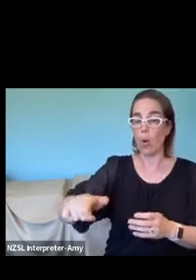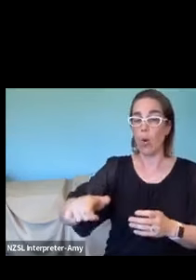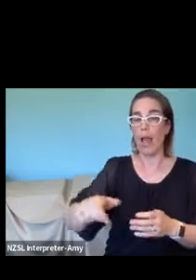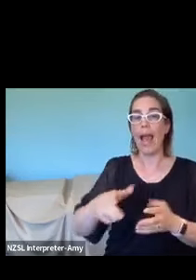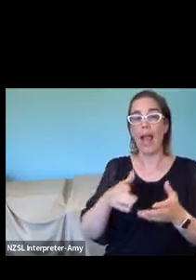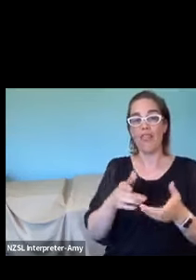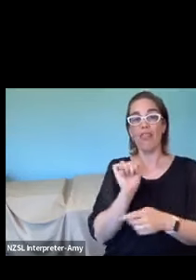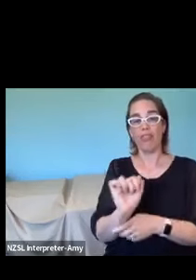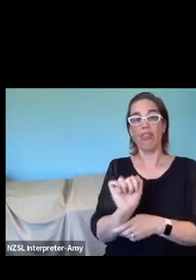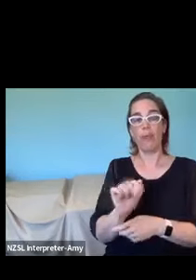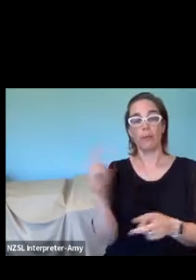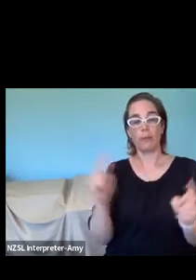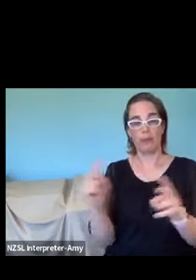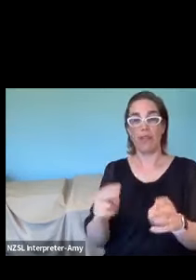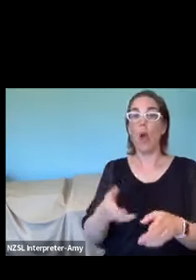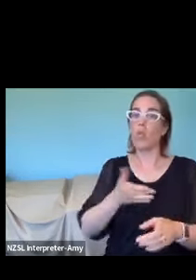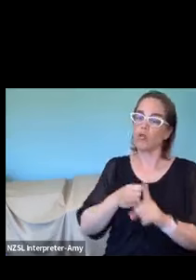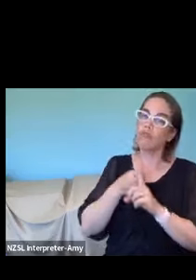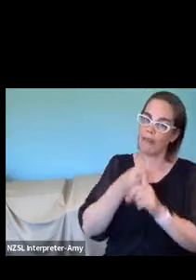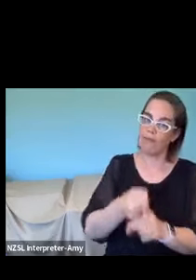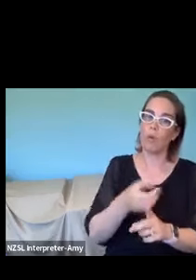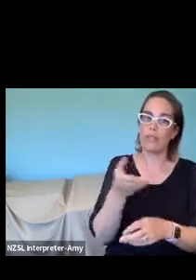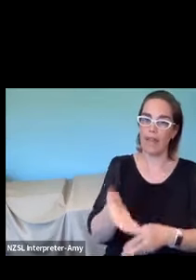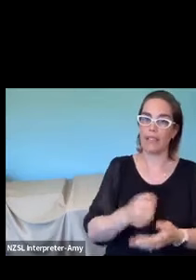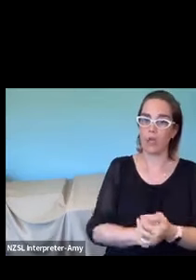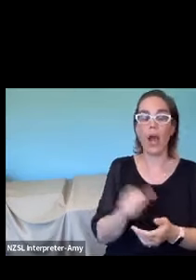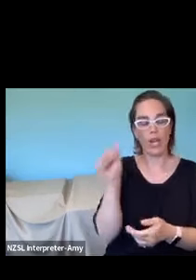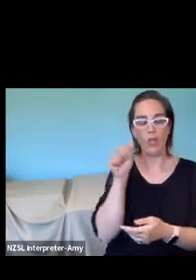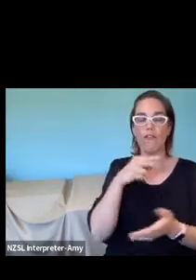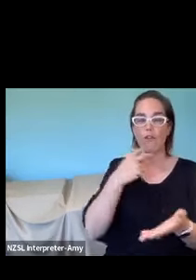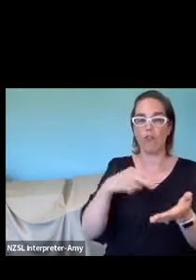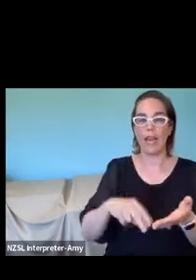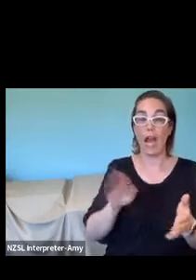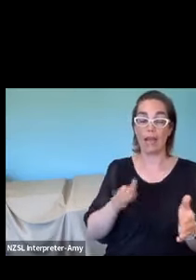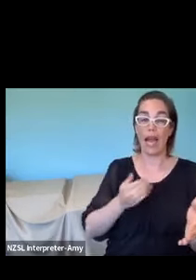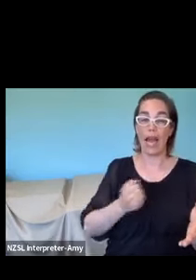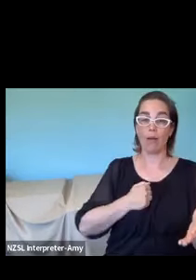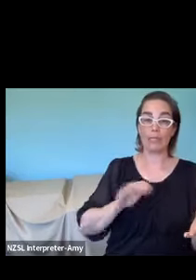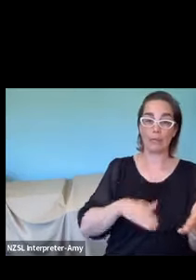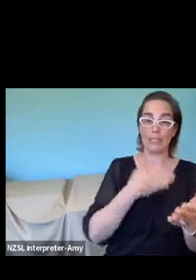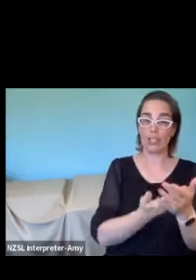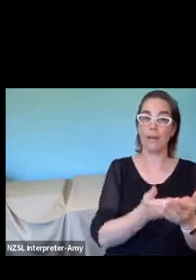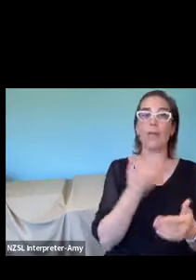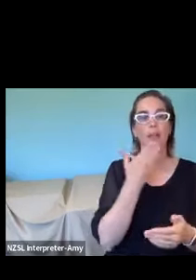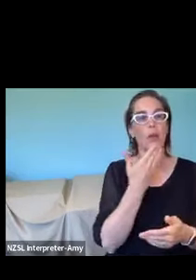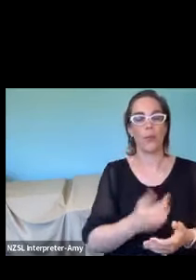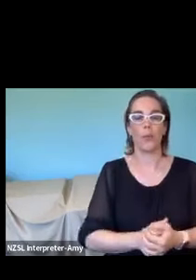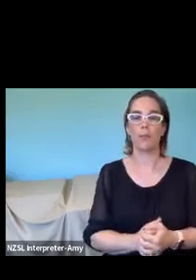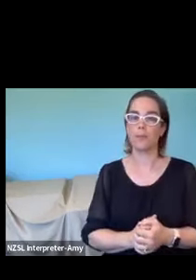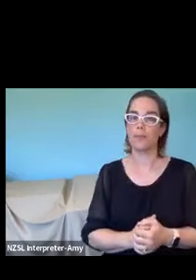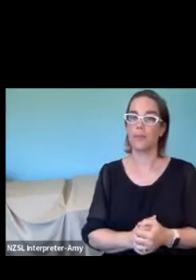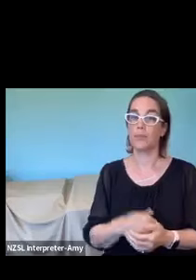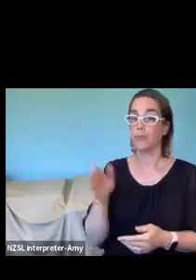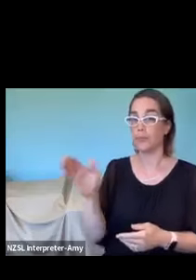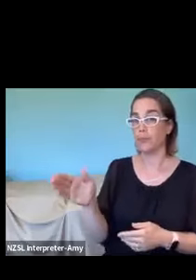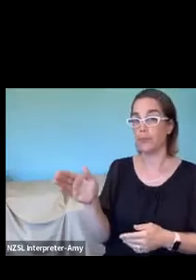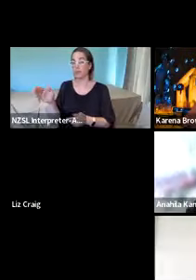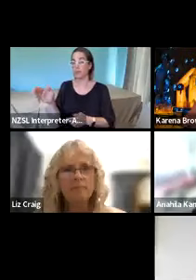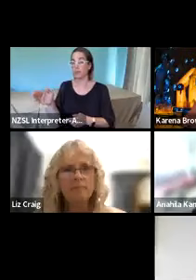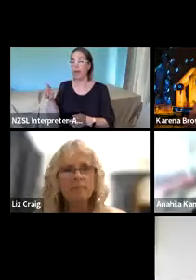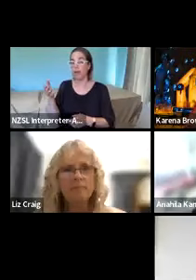what I wanted to reinforce, because you would have read our submission with all our points. Thank you. Thanks, Karena. I have a question to start